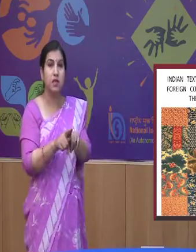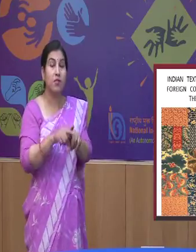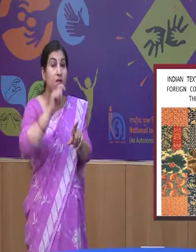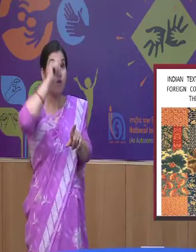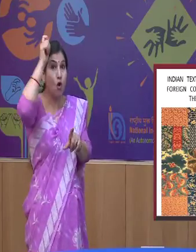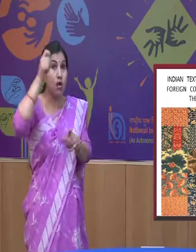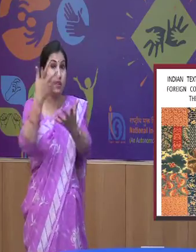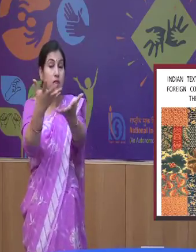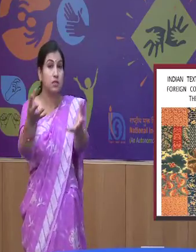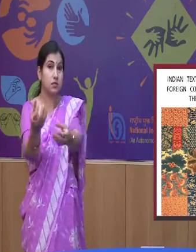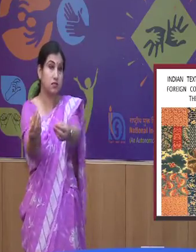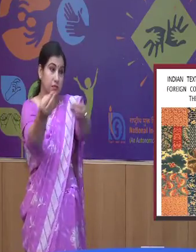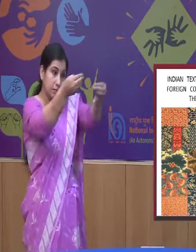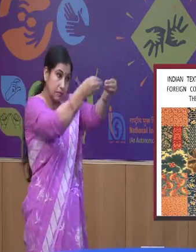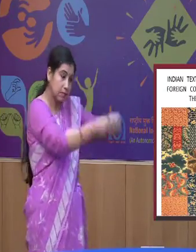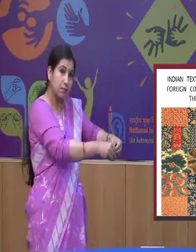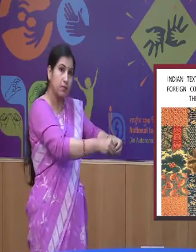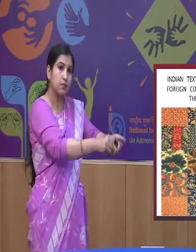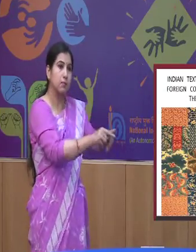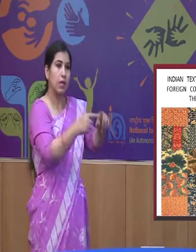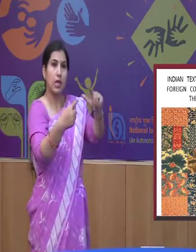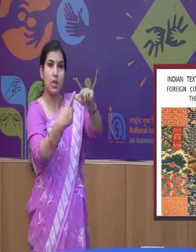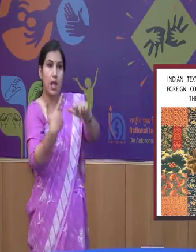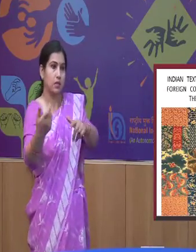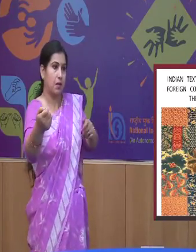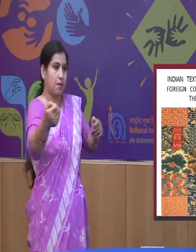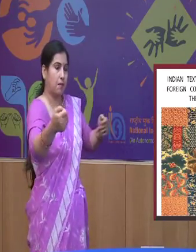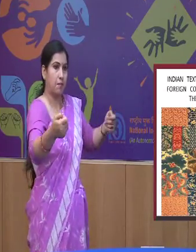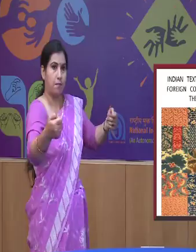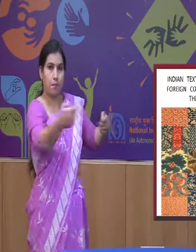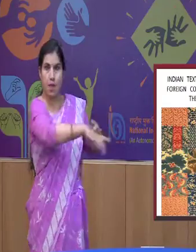Indian markets without paying any taxes.